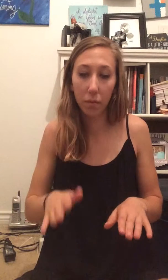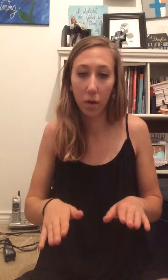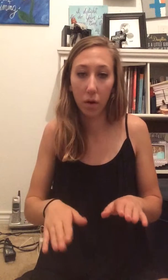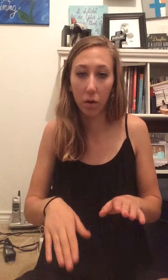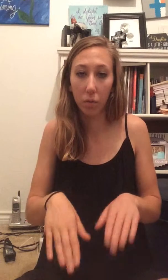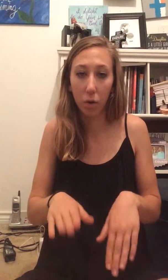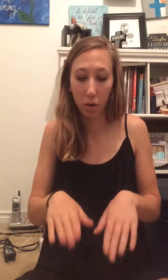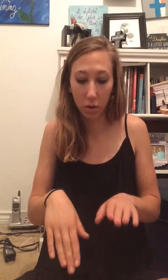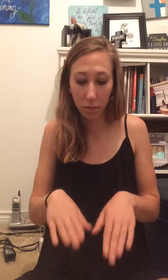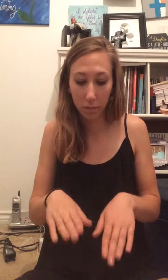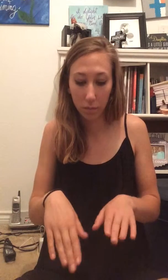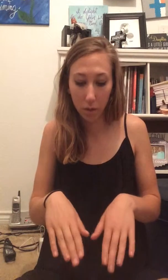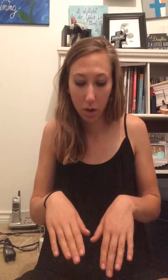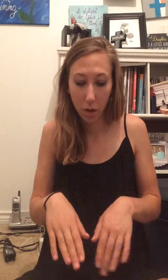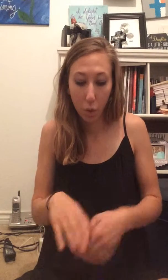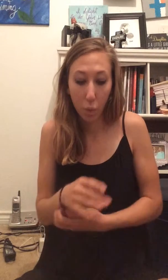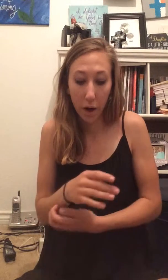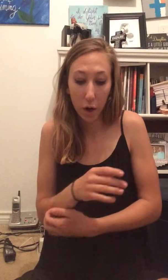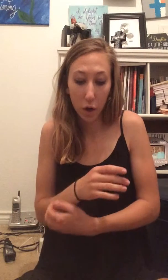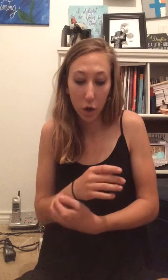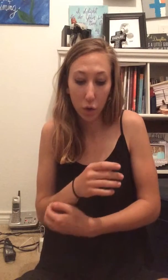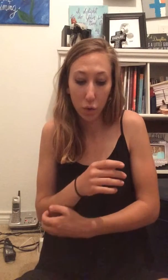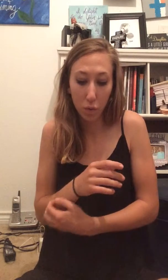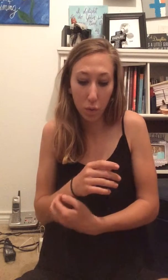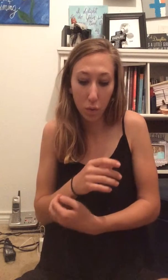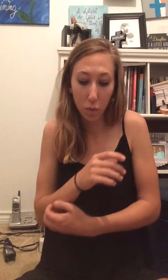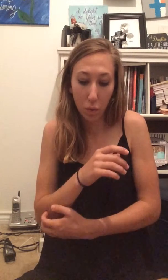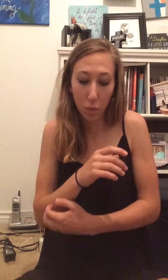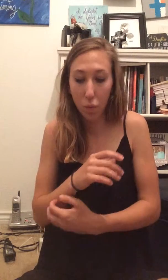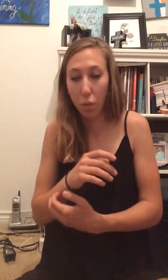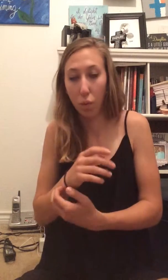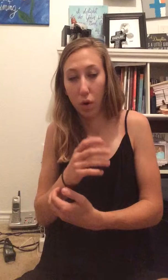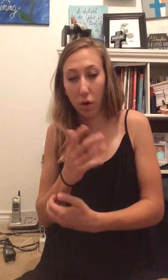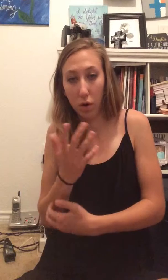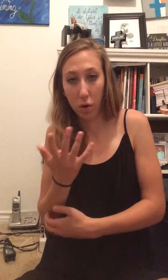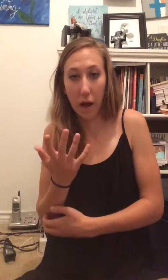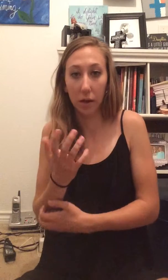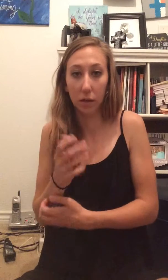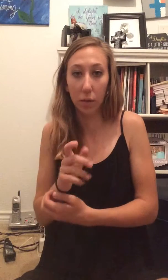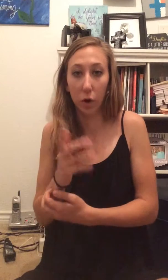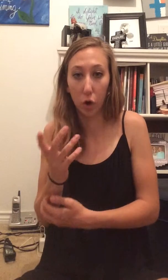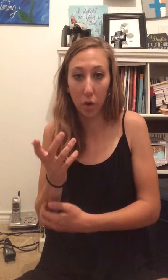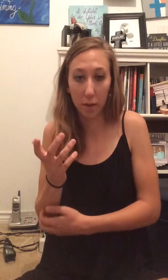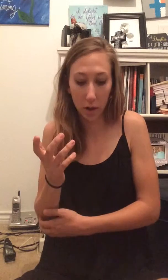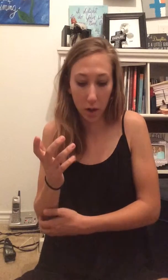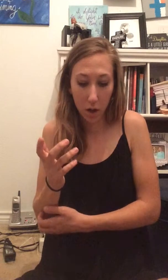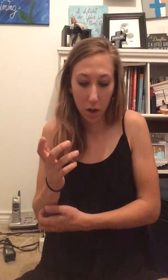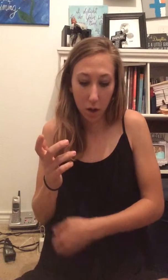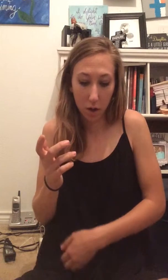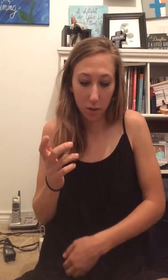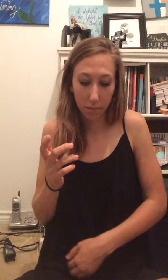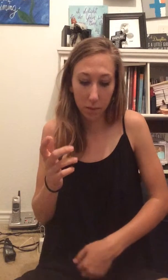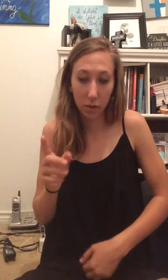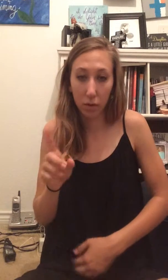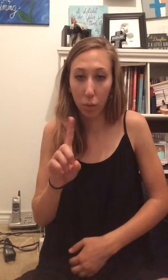um, walk where you would ask me or call me. Um, and so